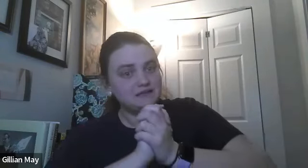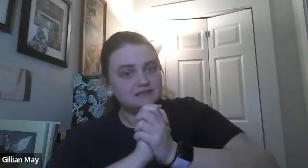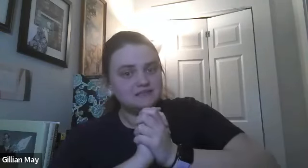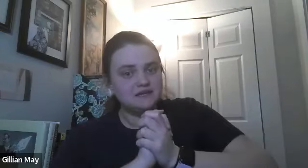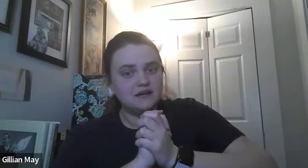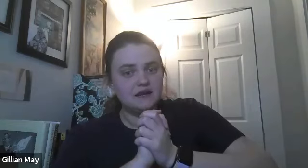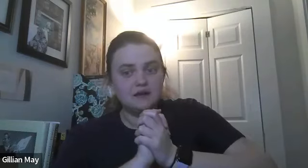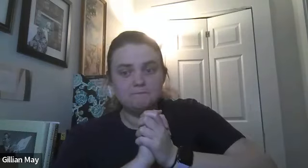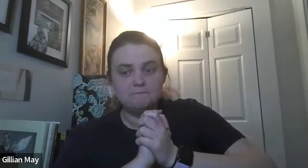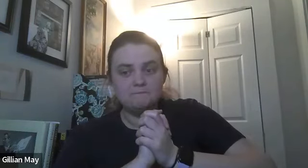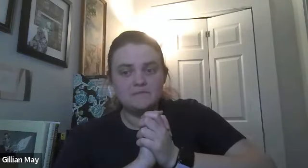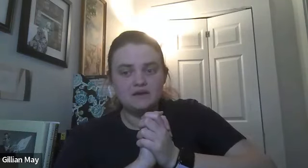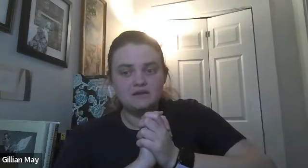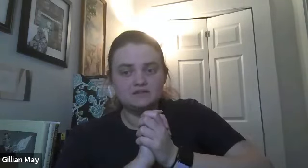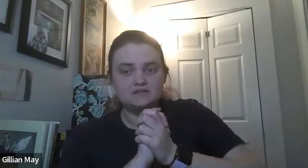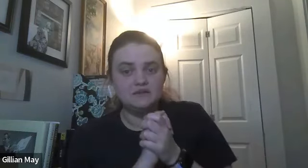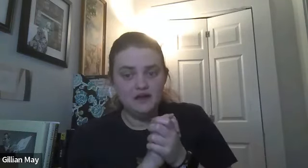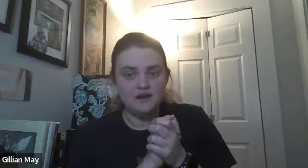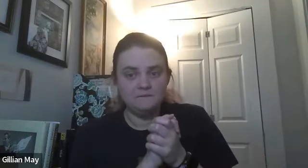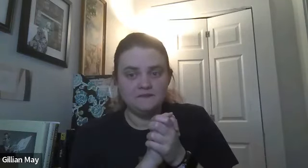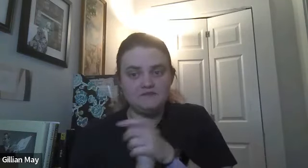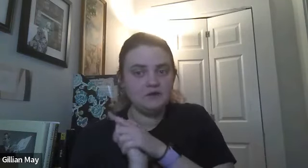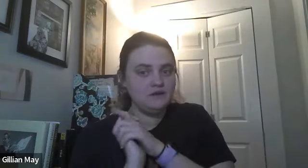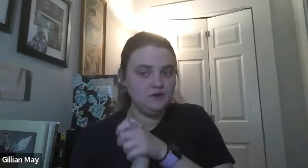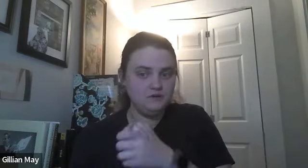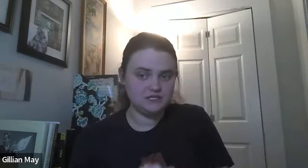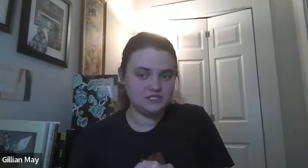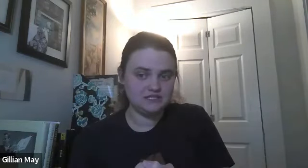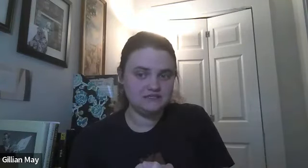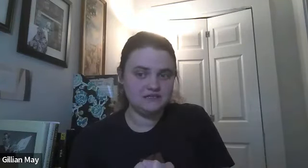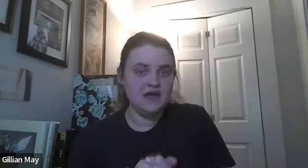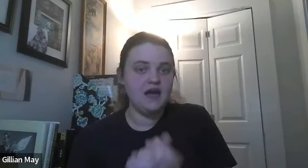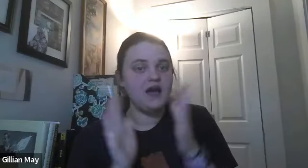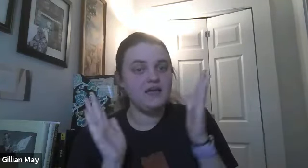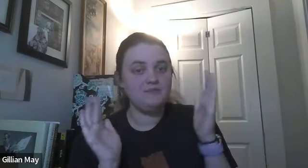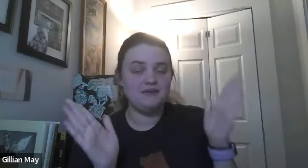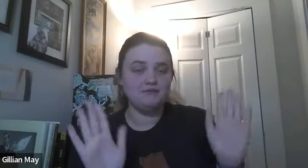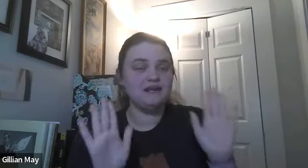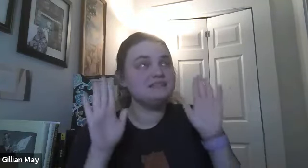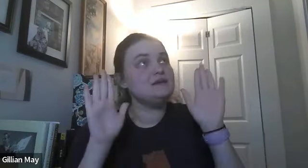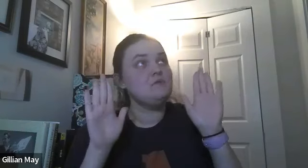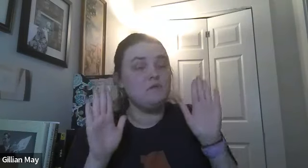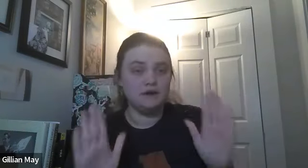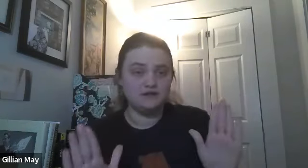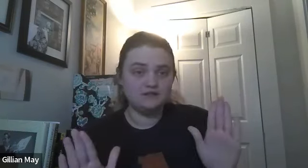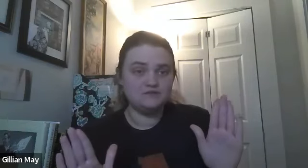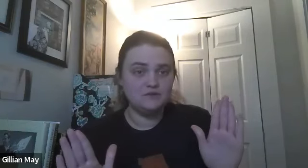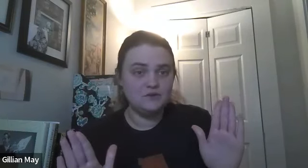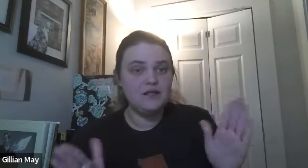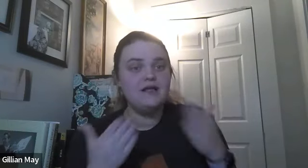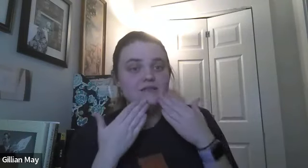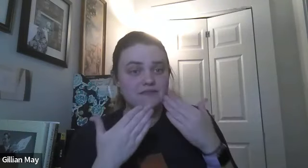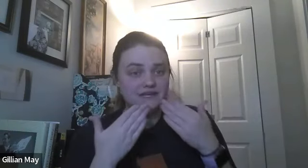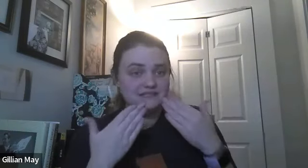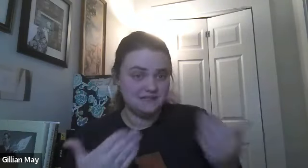class. So yeah, if there aren't any more questions, I hope everyone has a wonderful